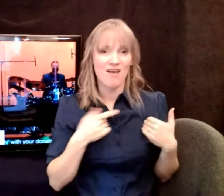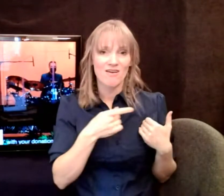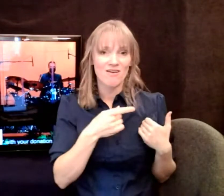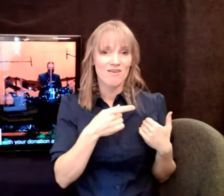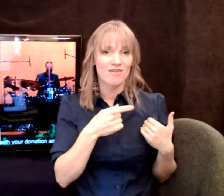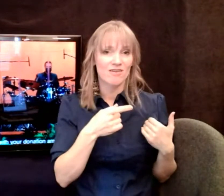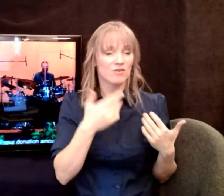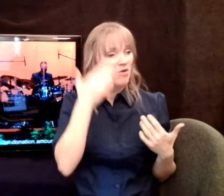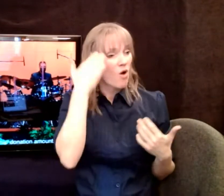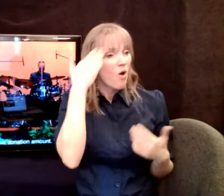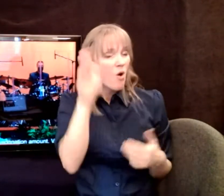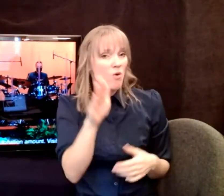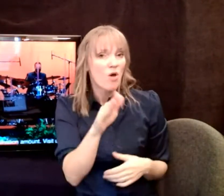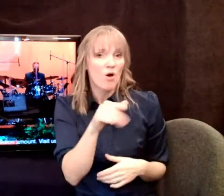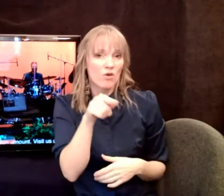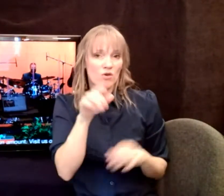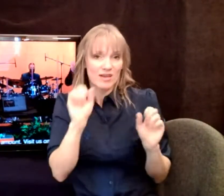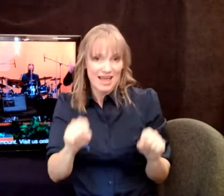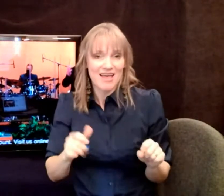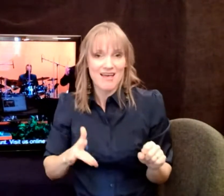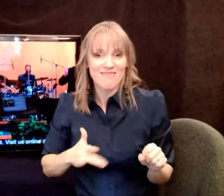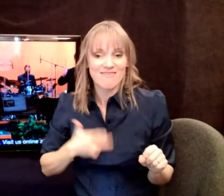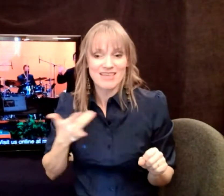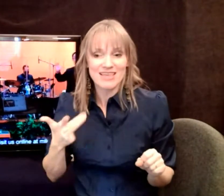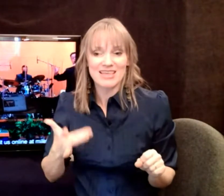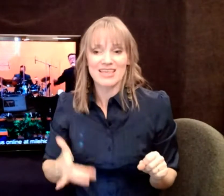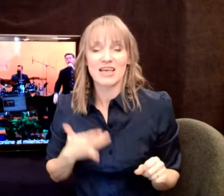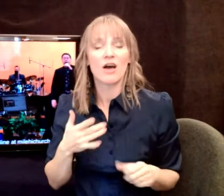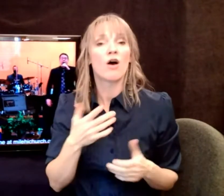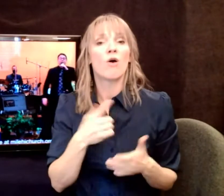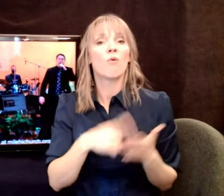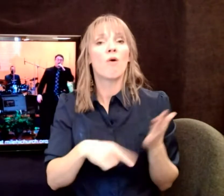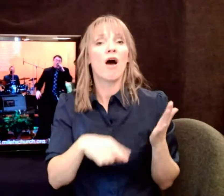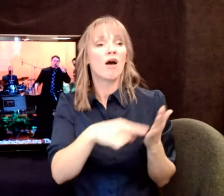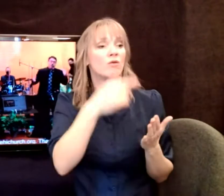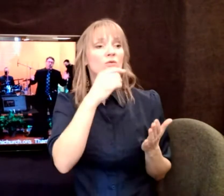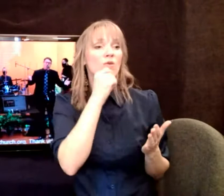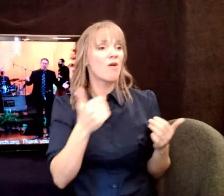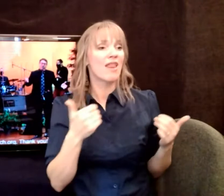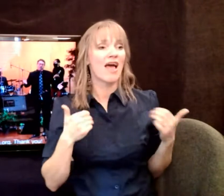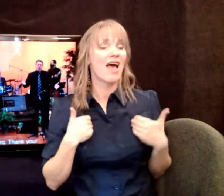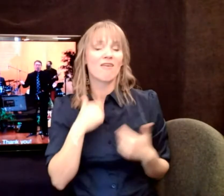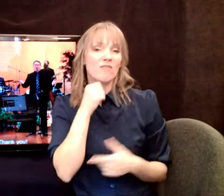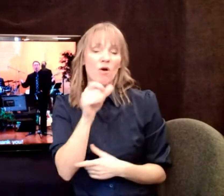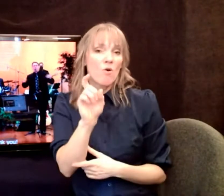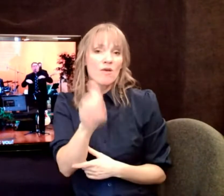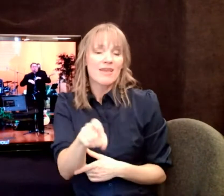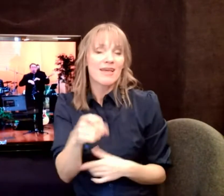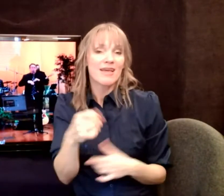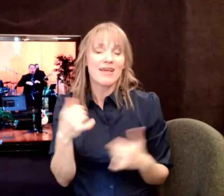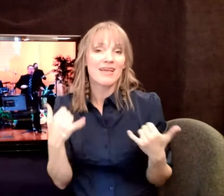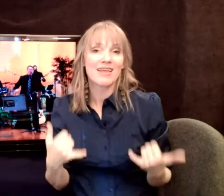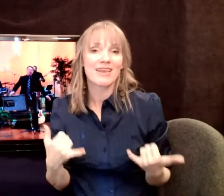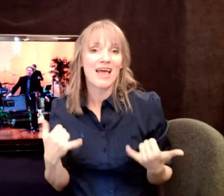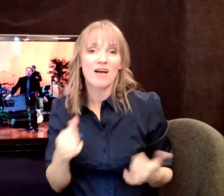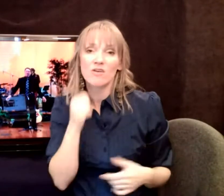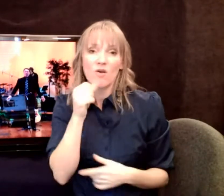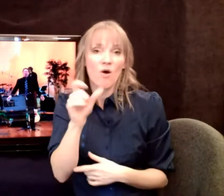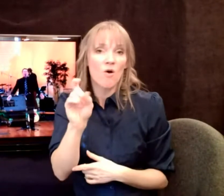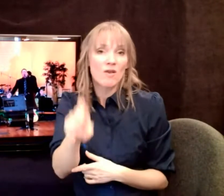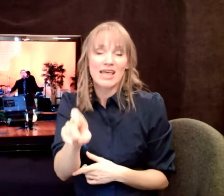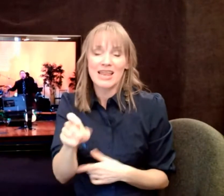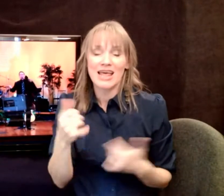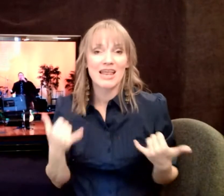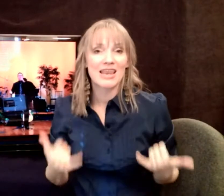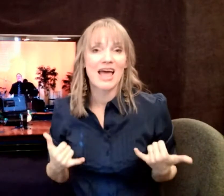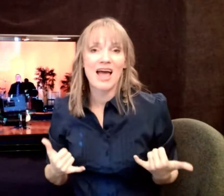can't feel now. What you don't have, you don't need it now. Don't need it now.